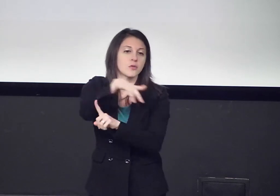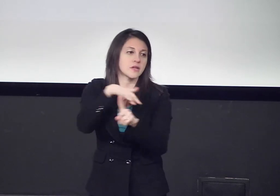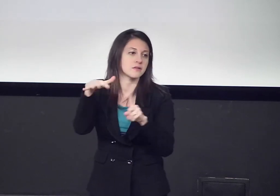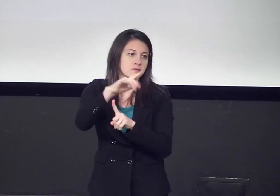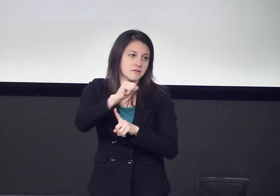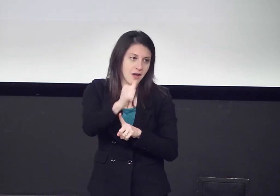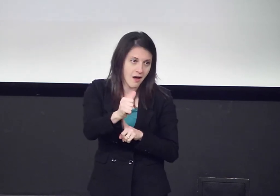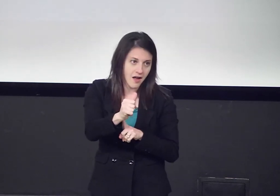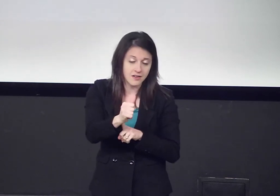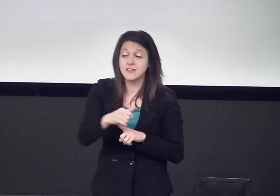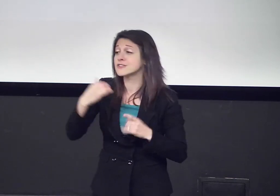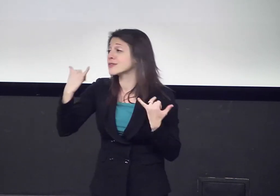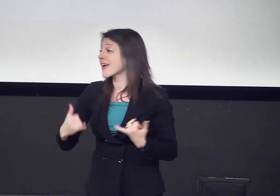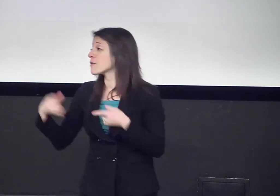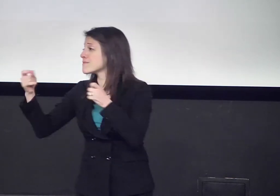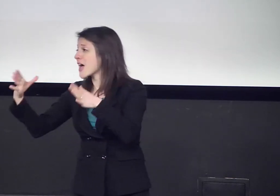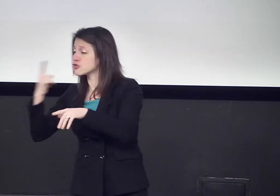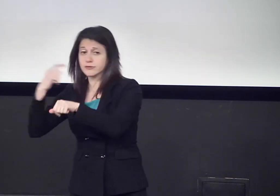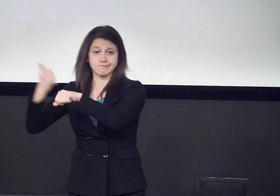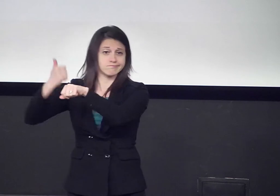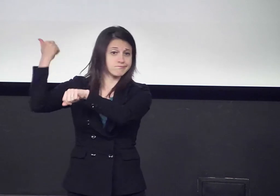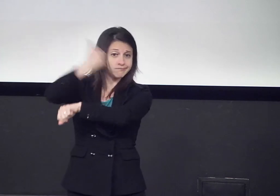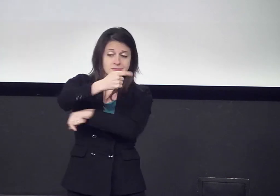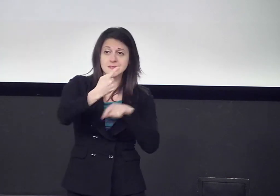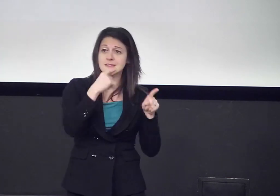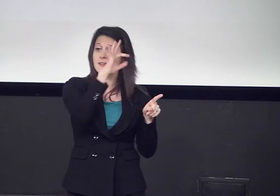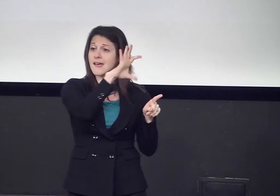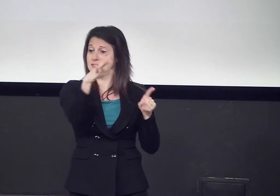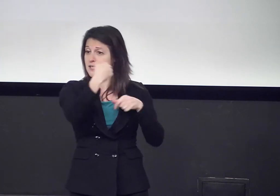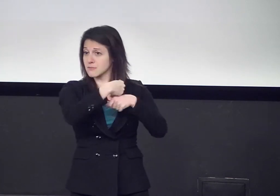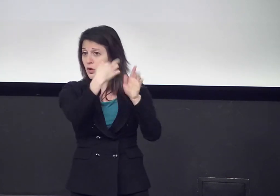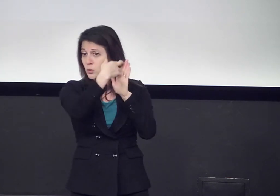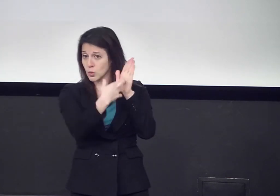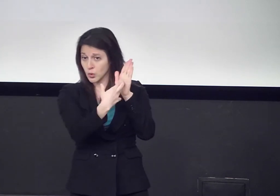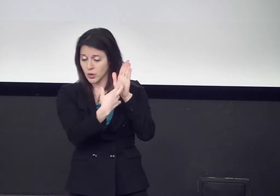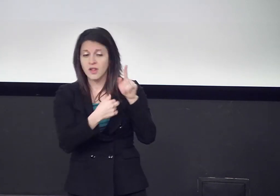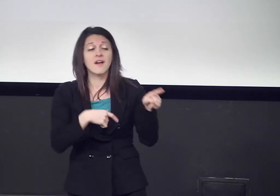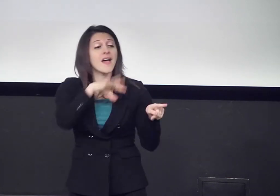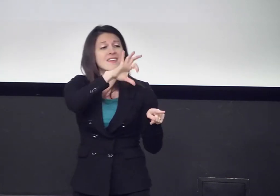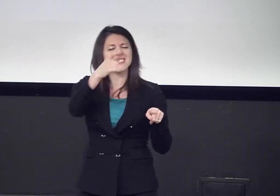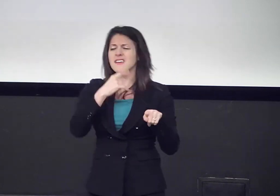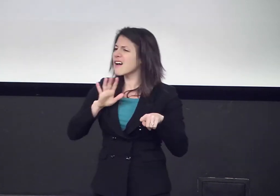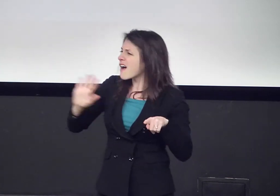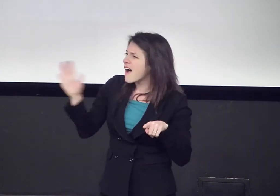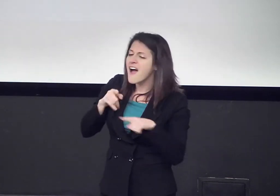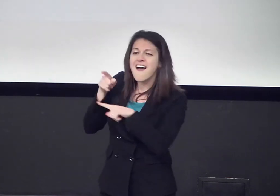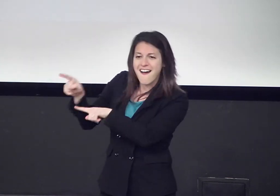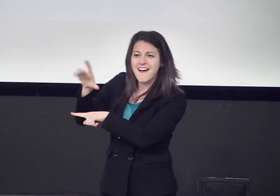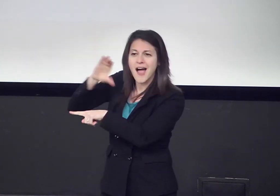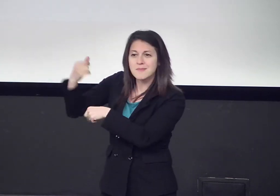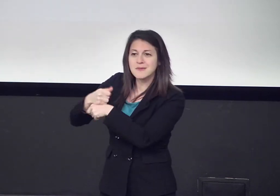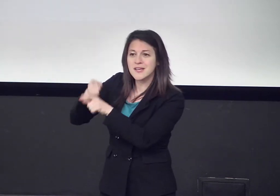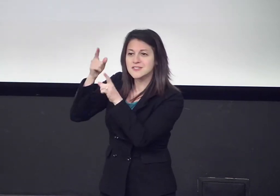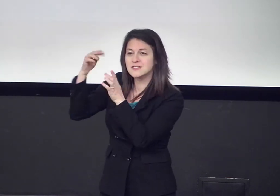necessarily about the work environment or the time amount for breaks that interpreters should be allowed during the